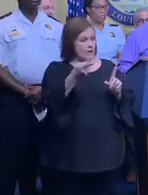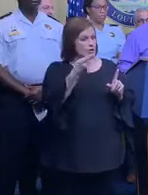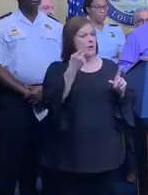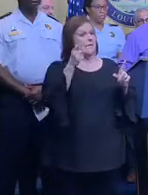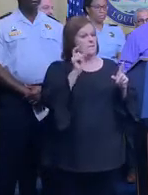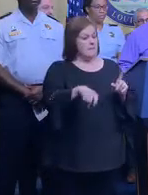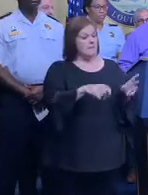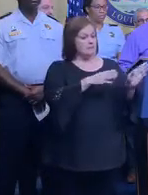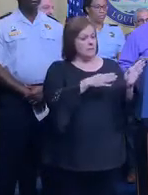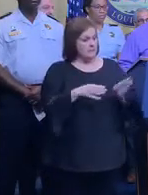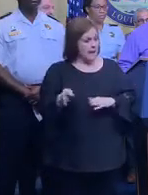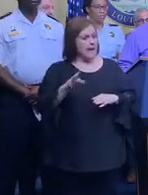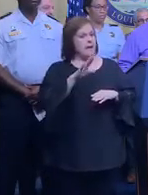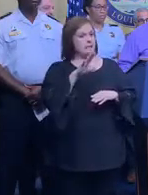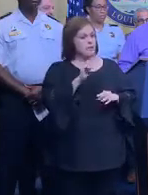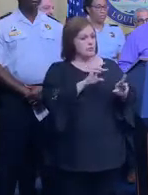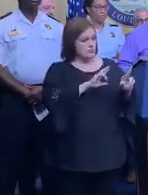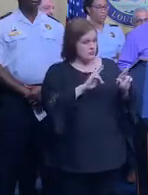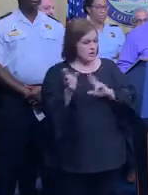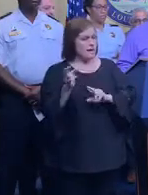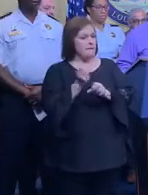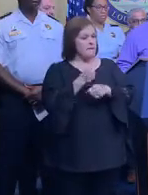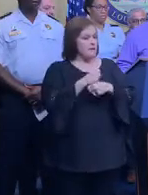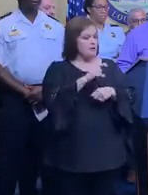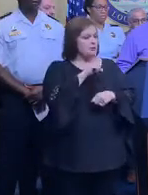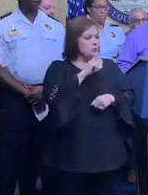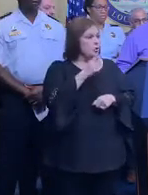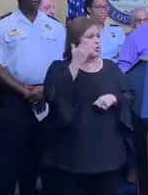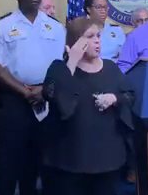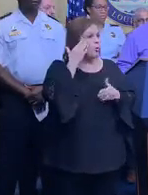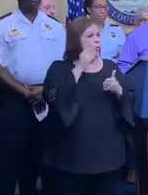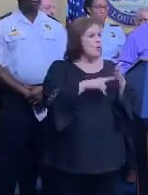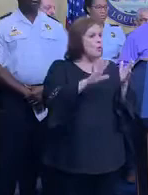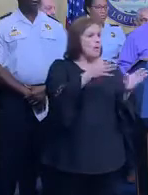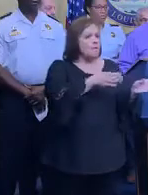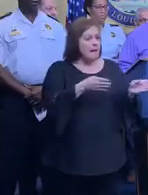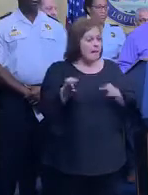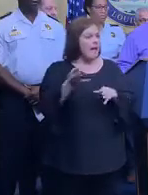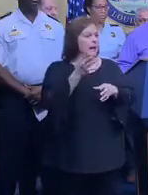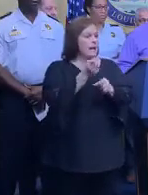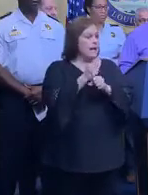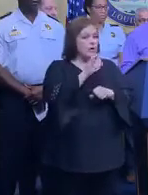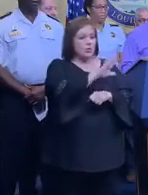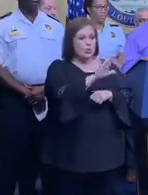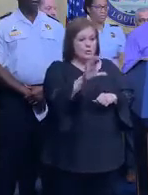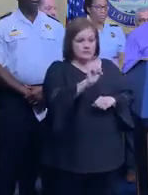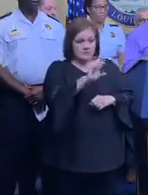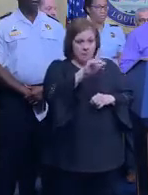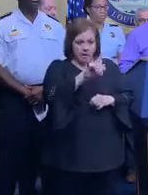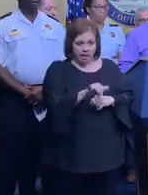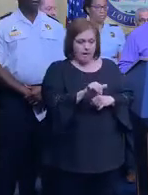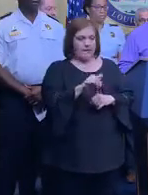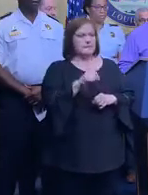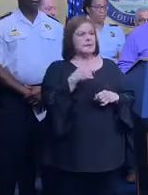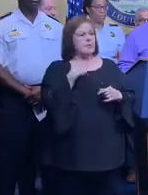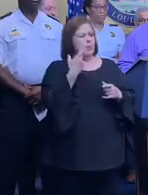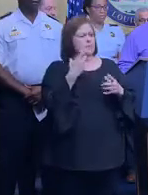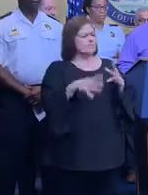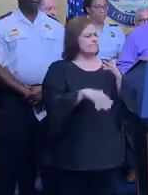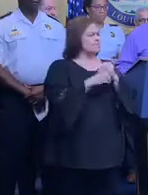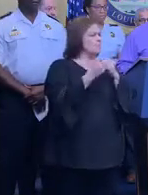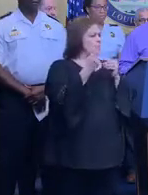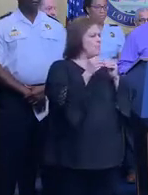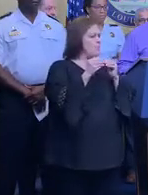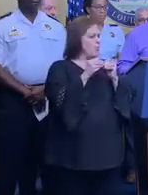time to look at your plan. It's time to make sure that you know what you're going to do and get those supplies. I guess I do want to add one other